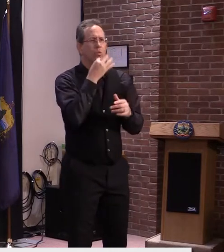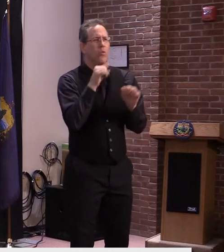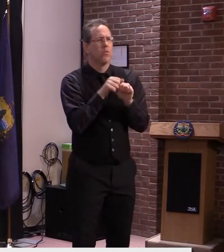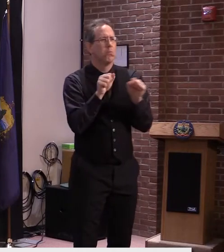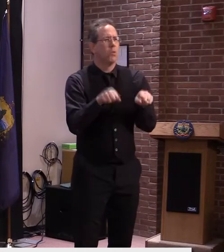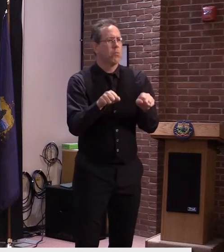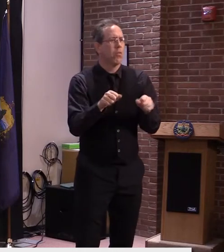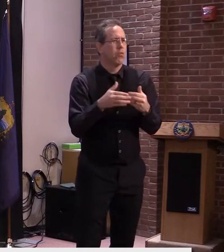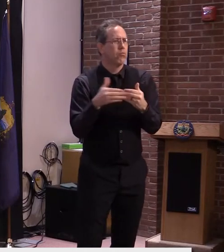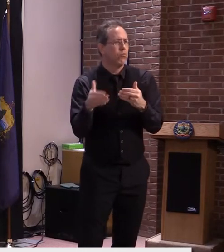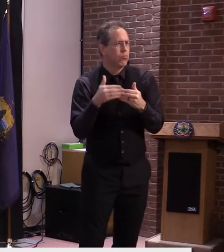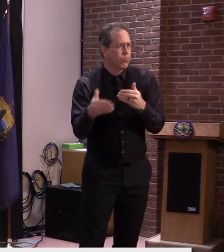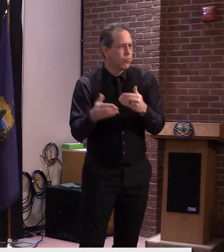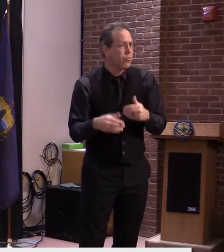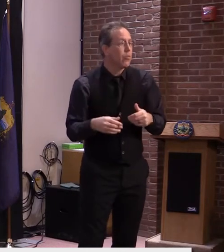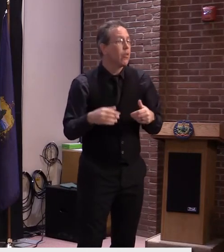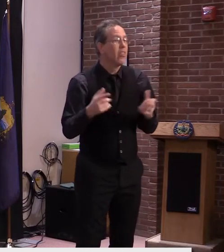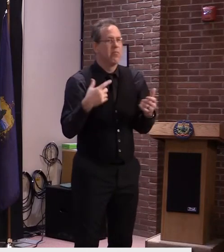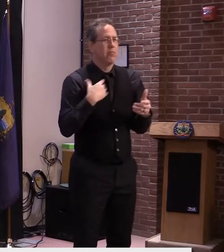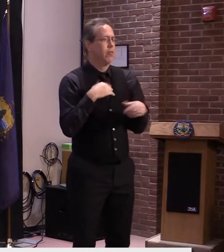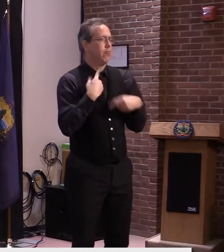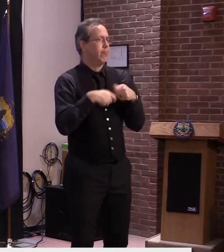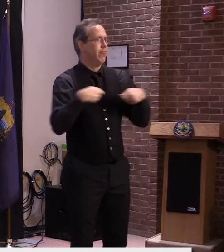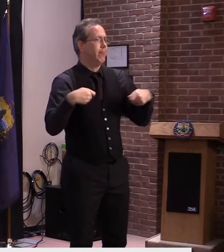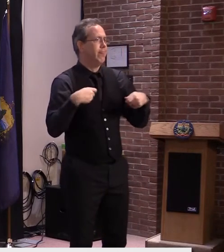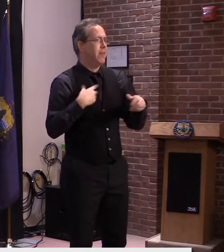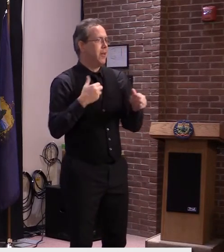update. I'll now turn it over to Commissioner Pichek.